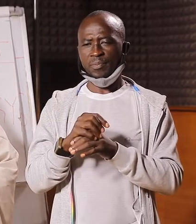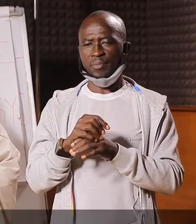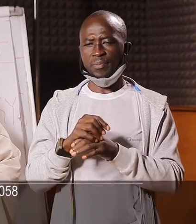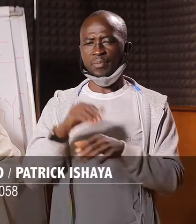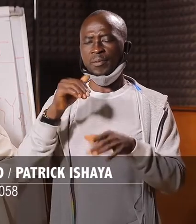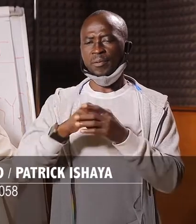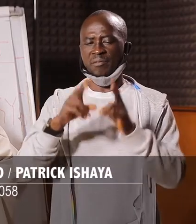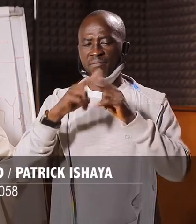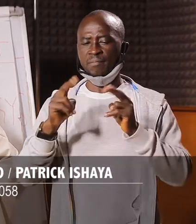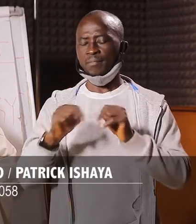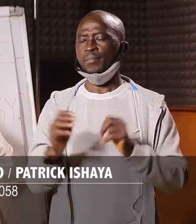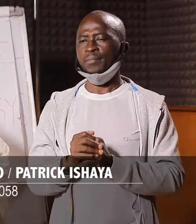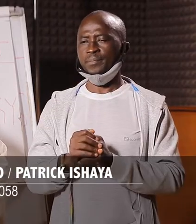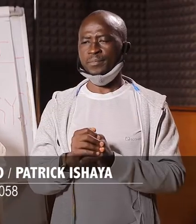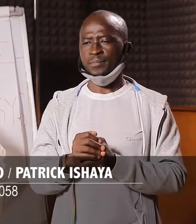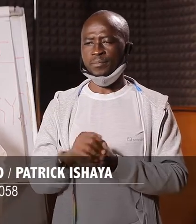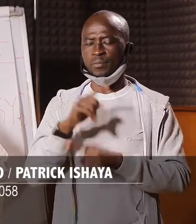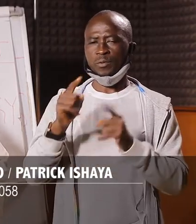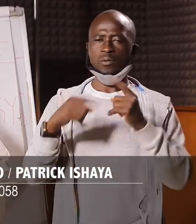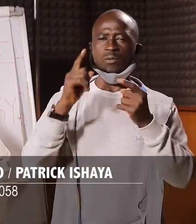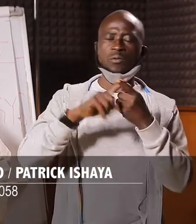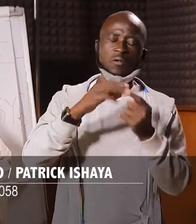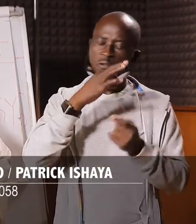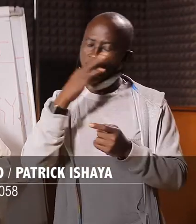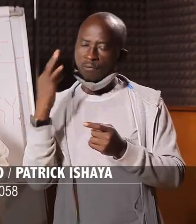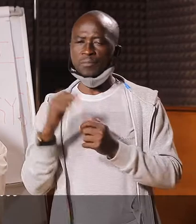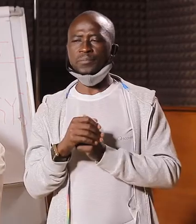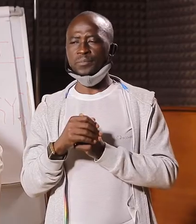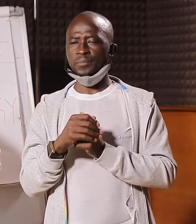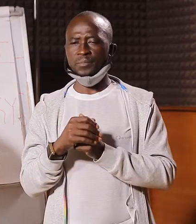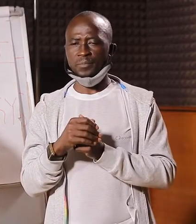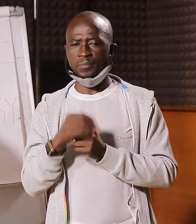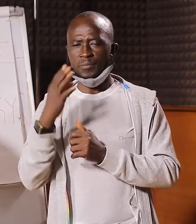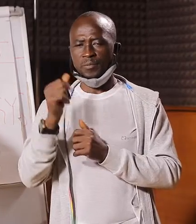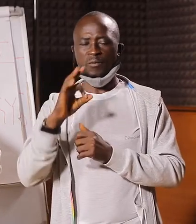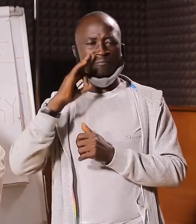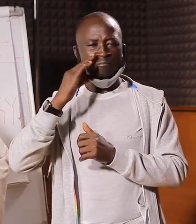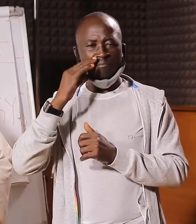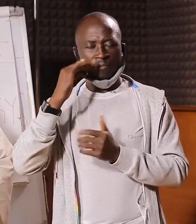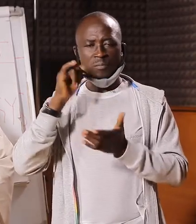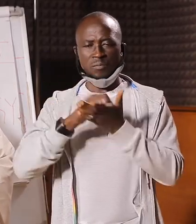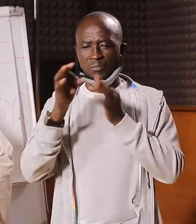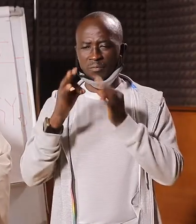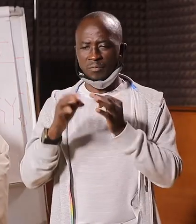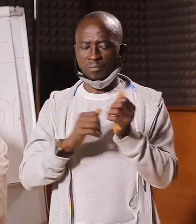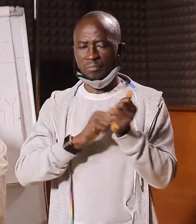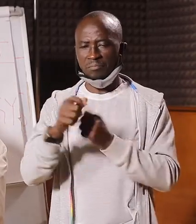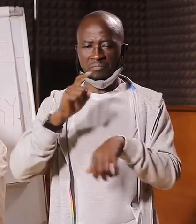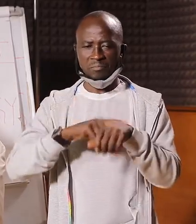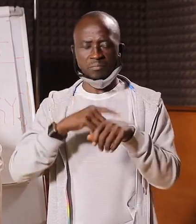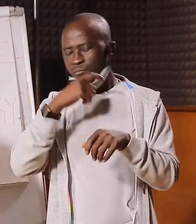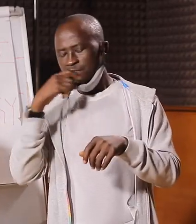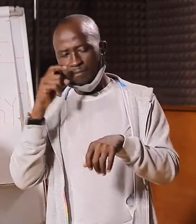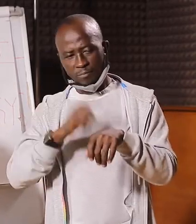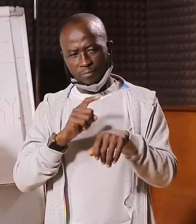in villages. When you are going to the farm, there are fruits that if you pass during the dry season,